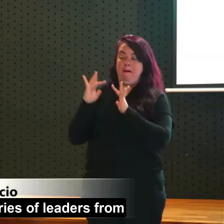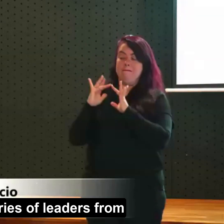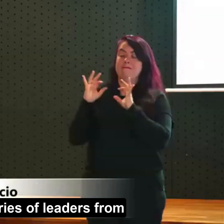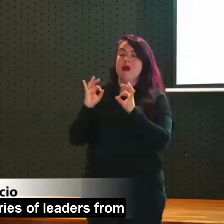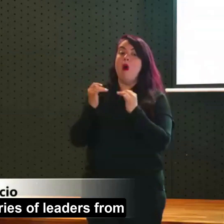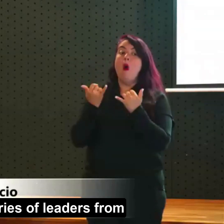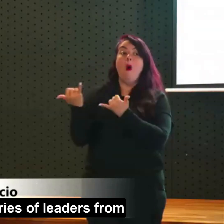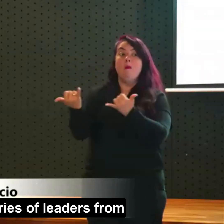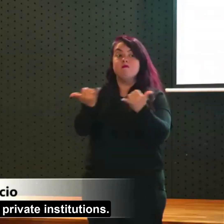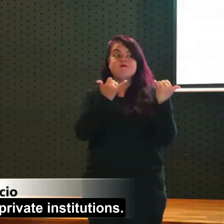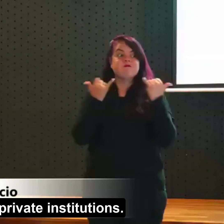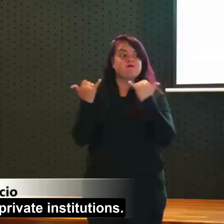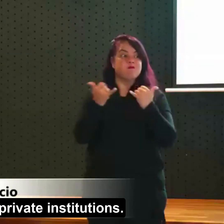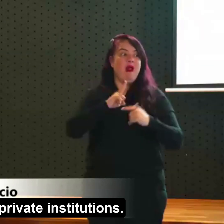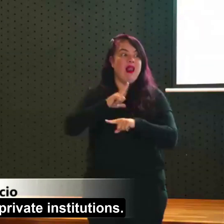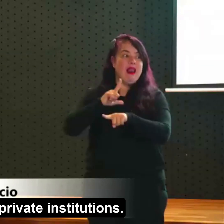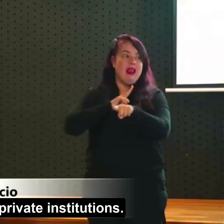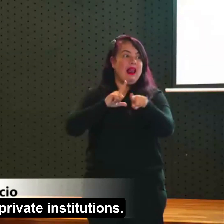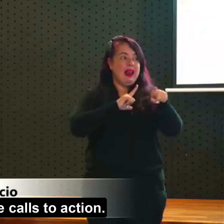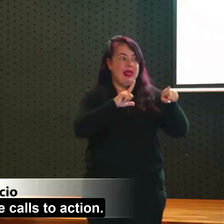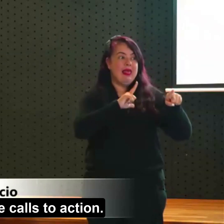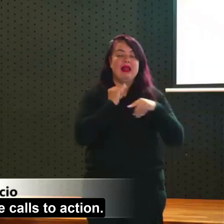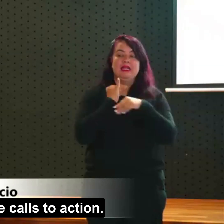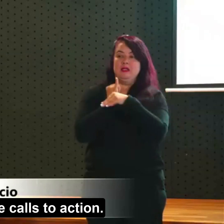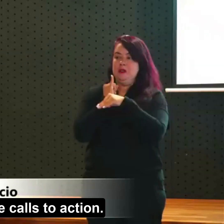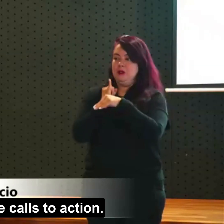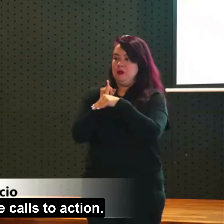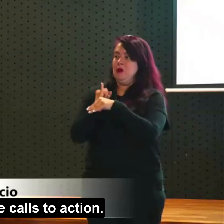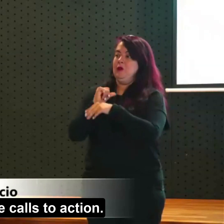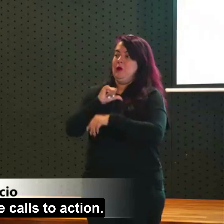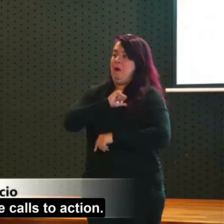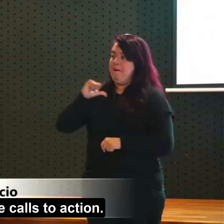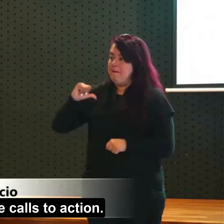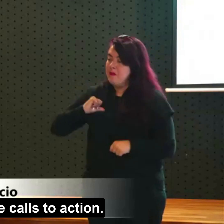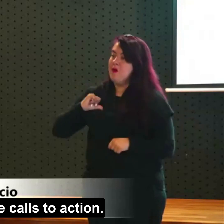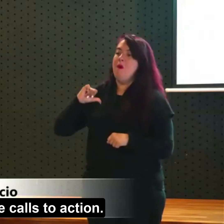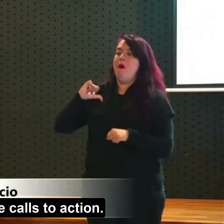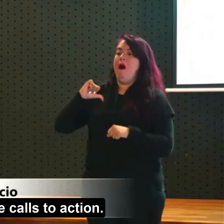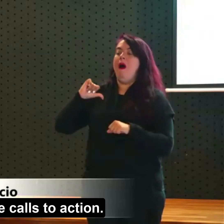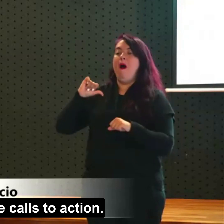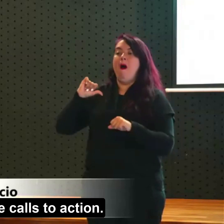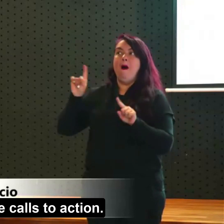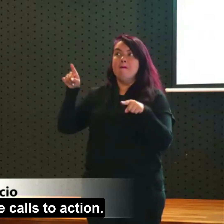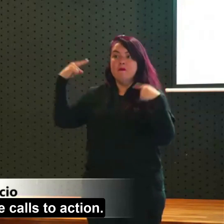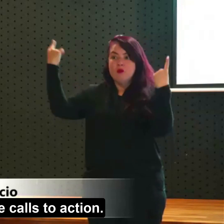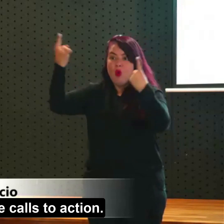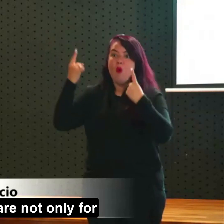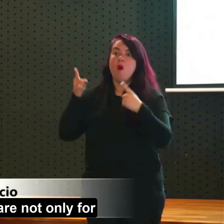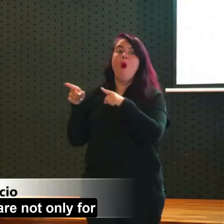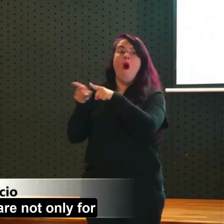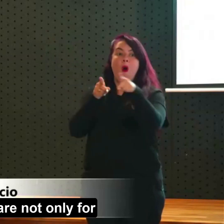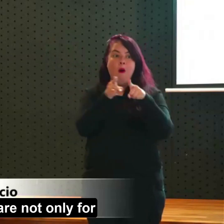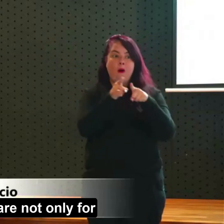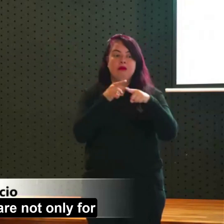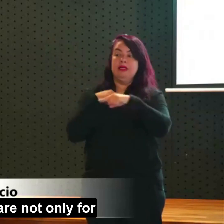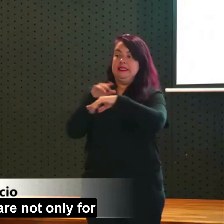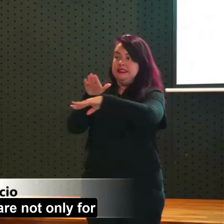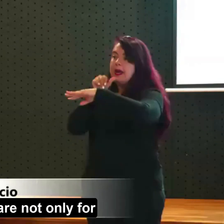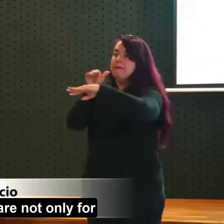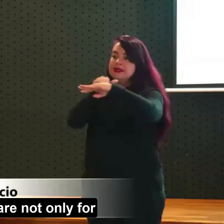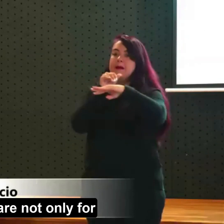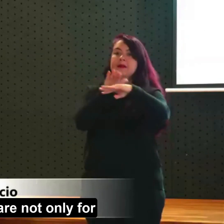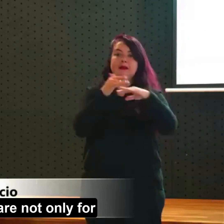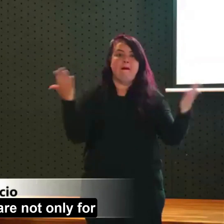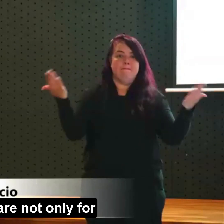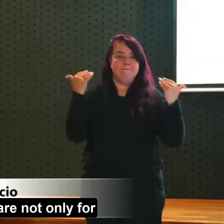whole series of leaders from many public, private institutions. All those calls to action, Sonia,